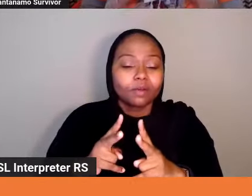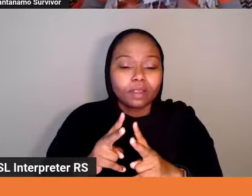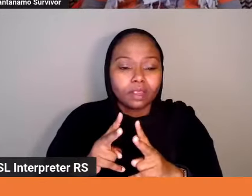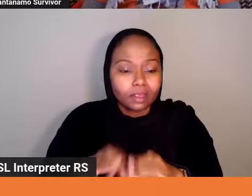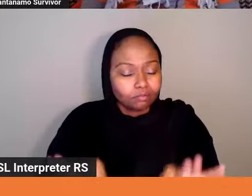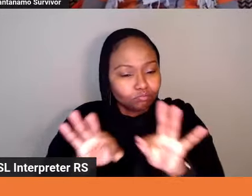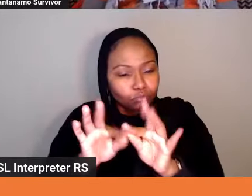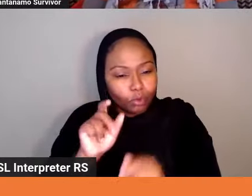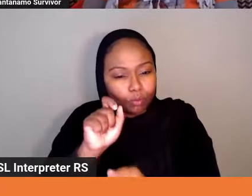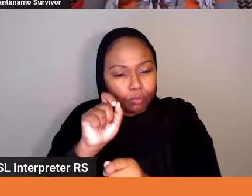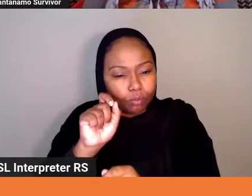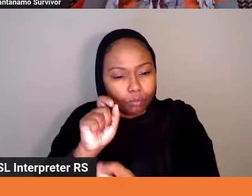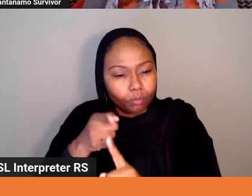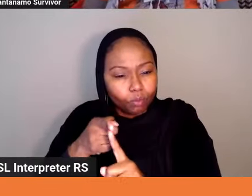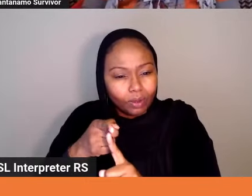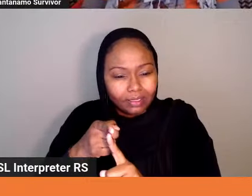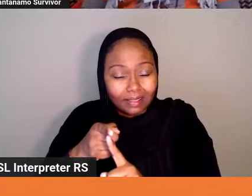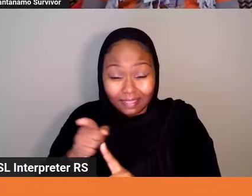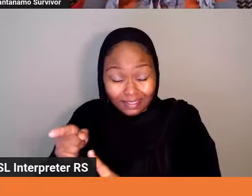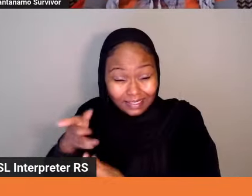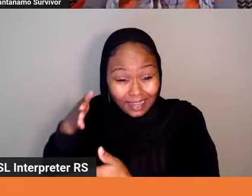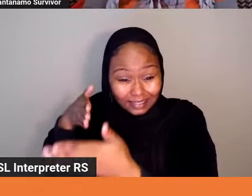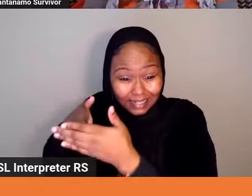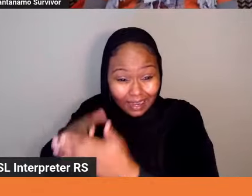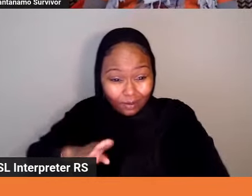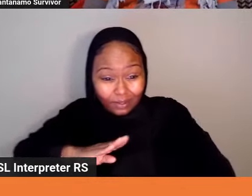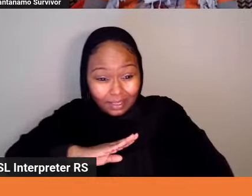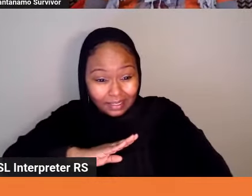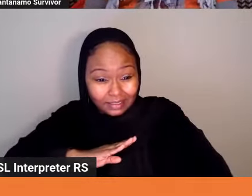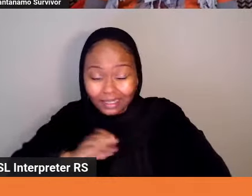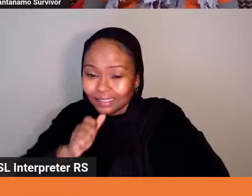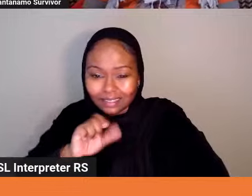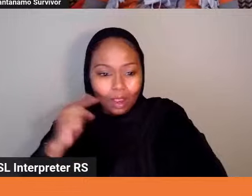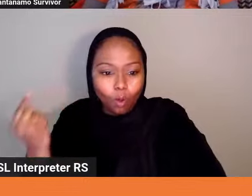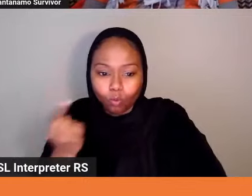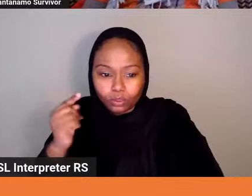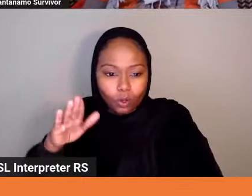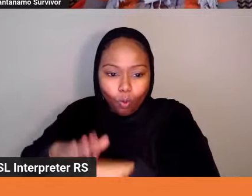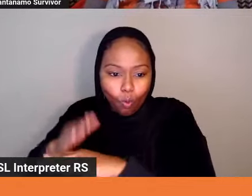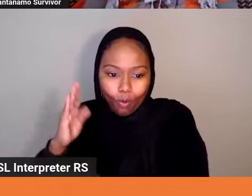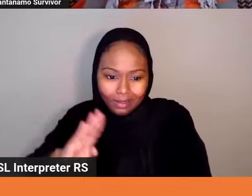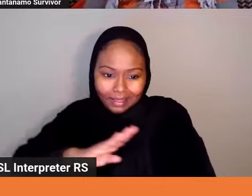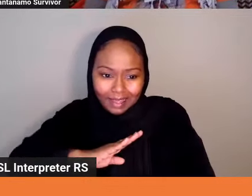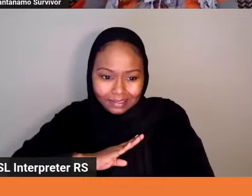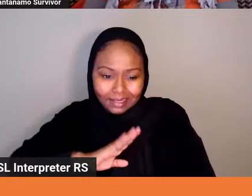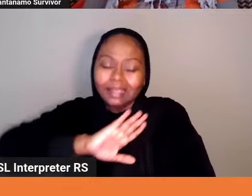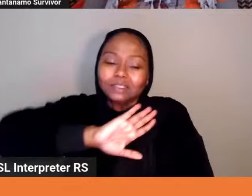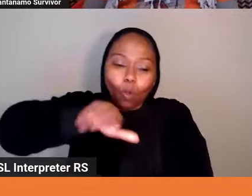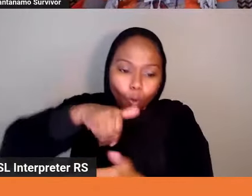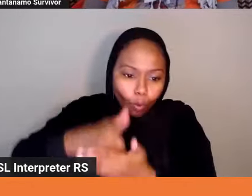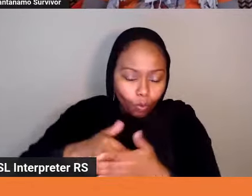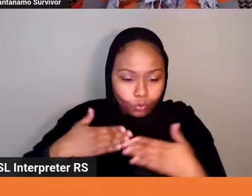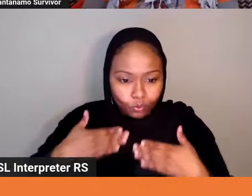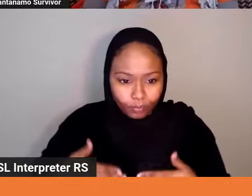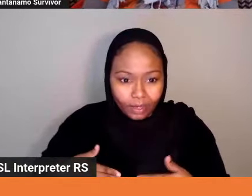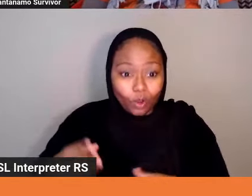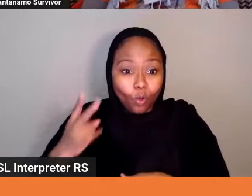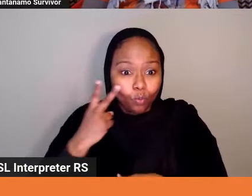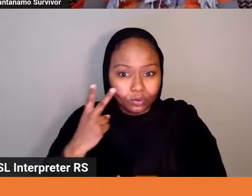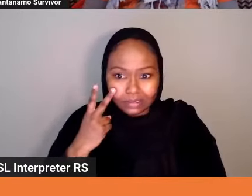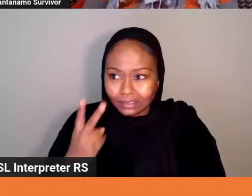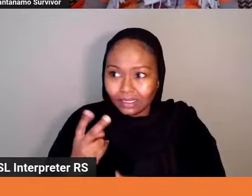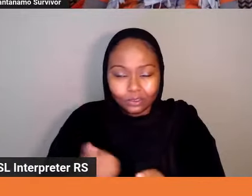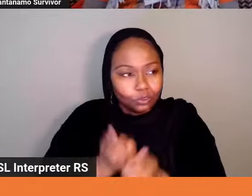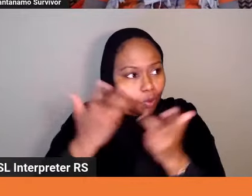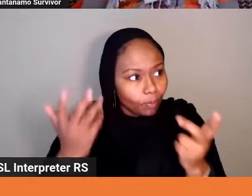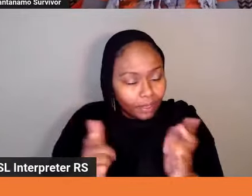know, the attack on Gaza is not just on Gaza, it's attack on all humanity, because now, as you see, many journalists,